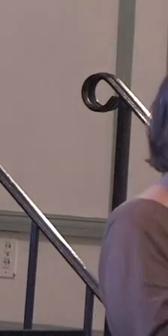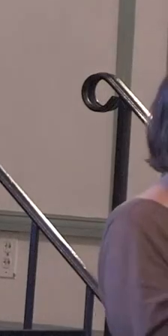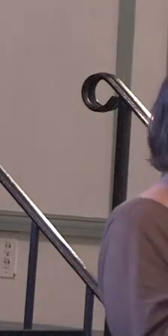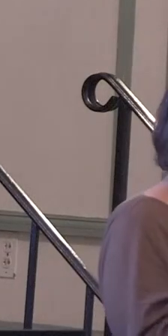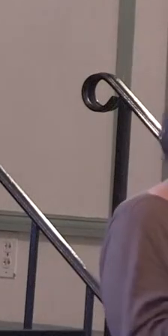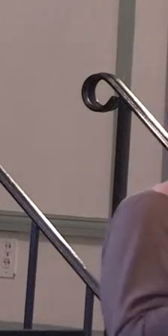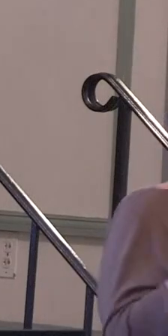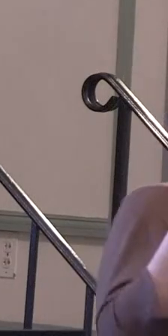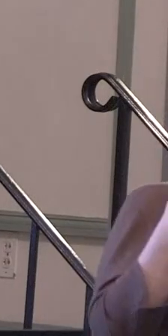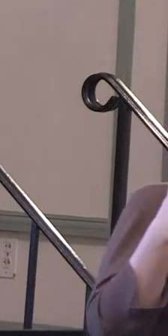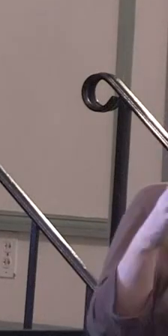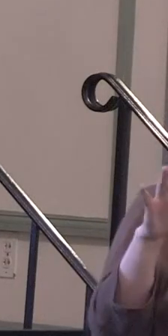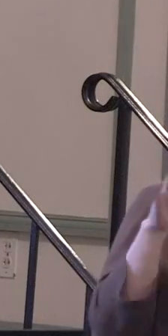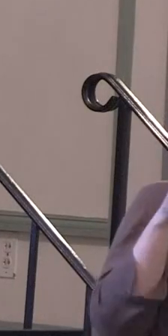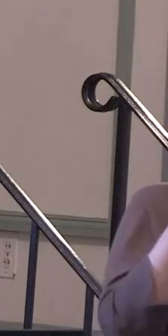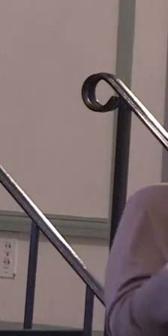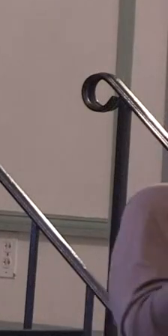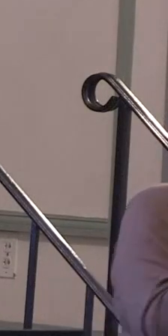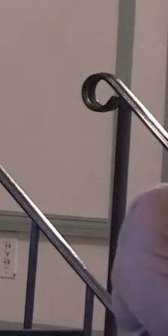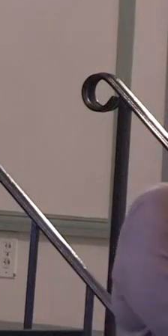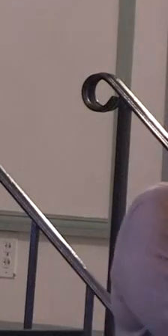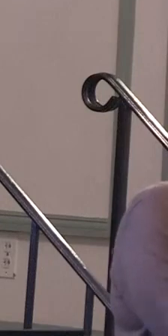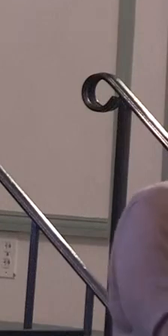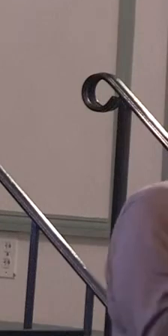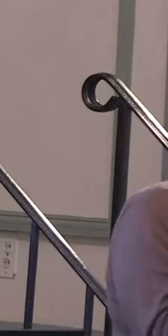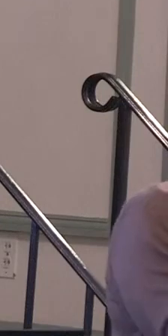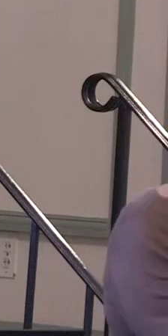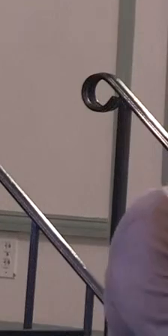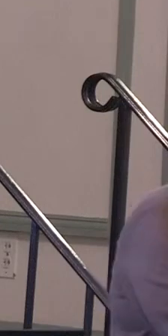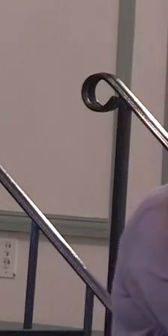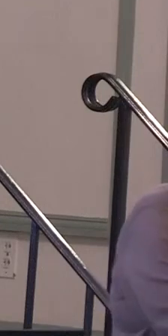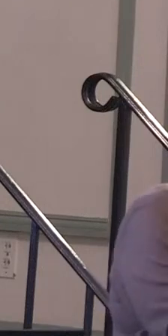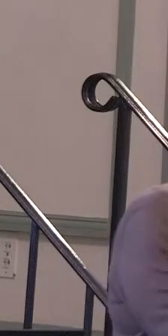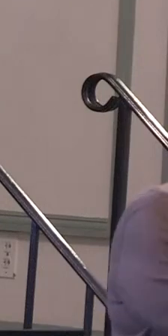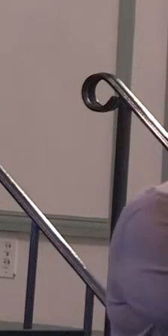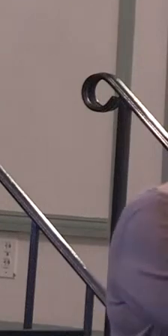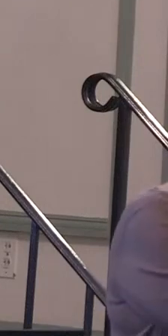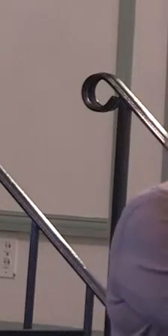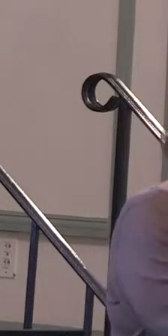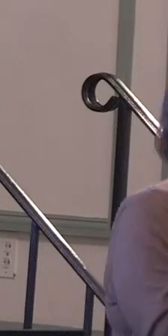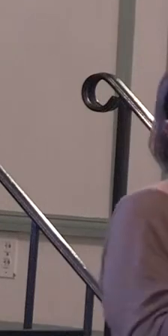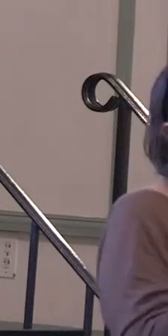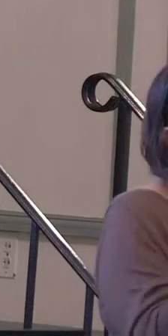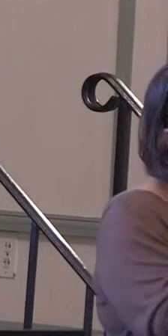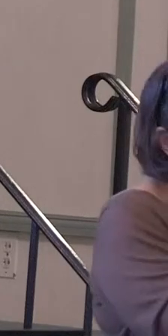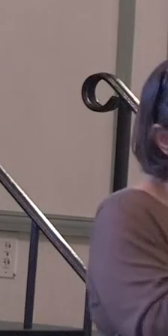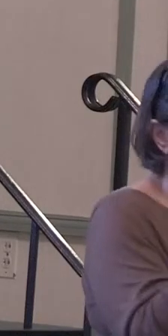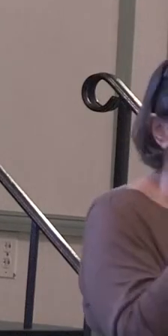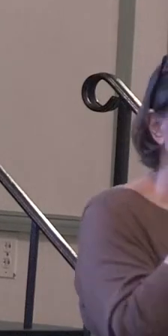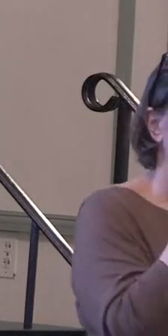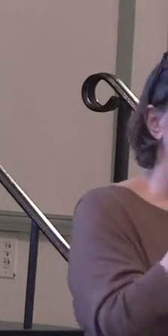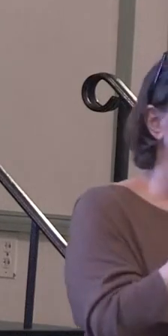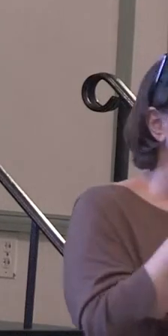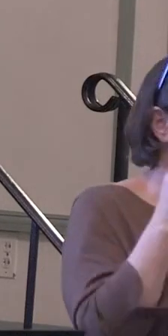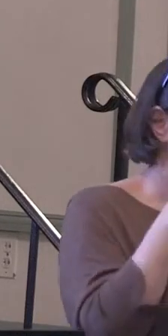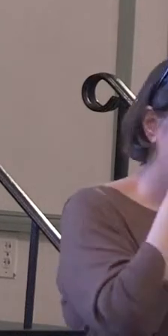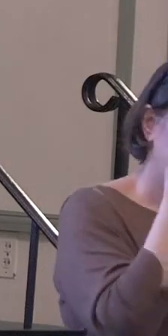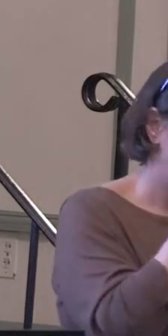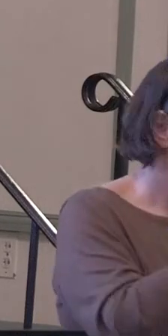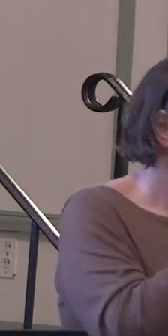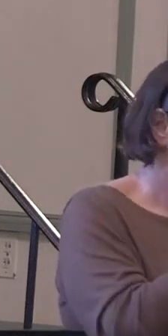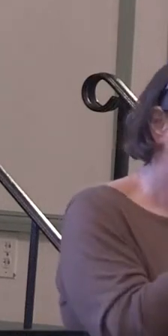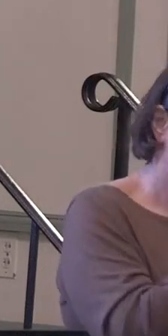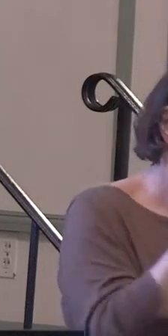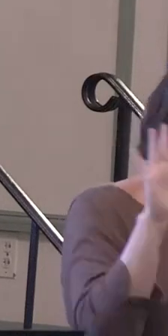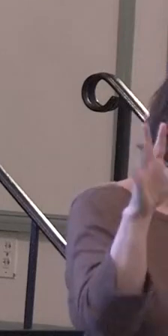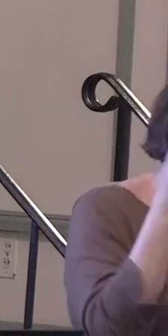And now that's a reality. So again, I wanted to be sure I mentioned Cummins because it wouldn't be possible without